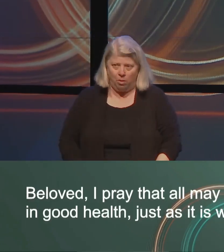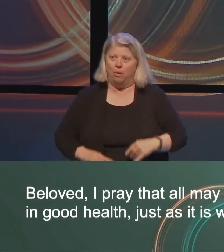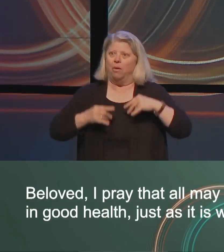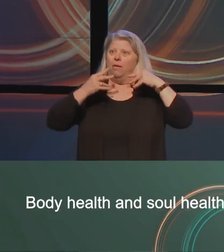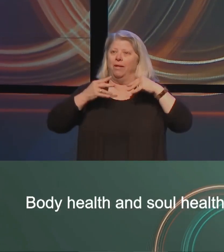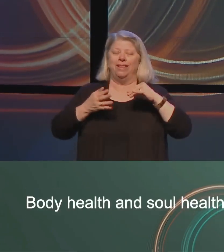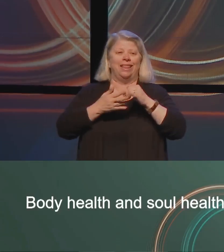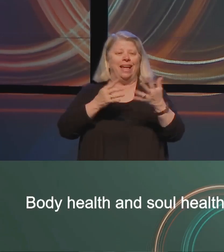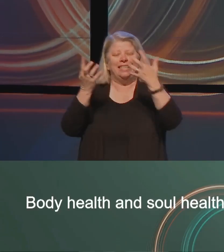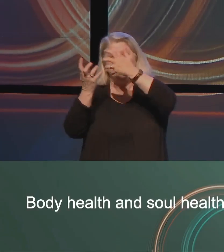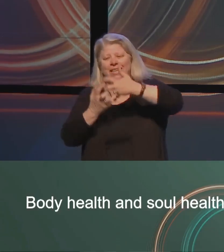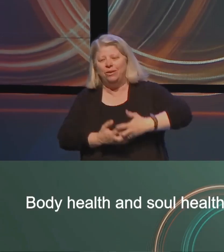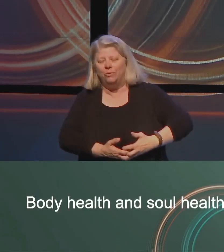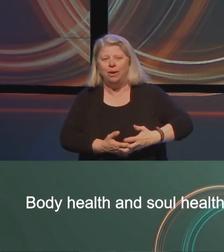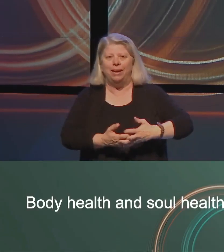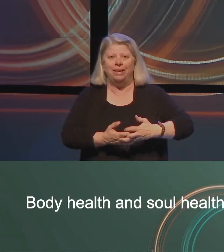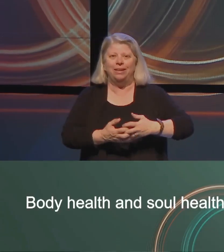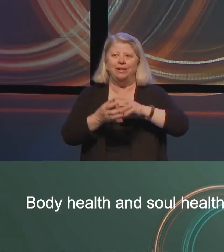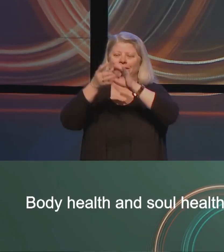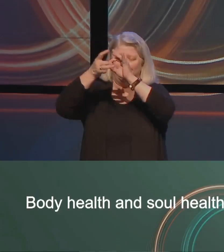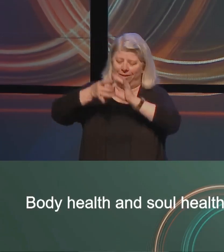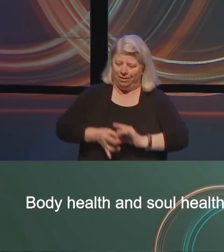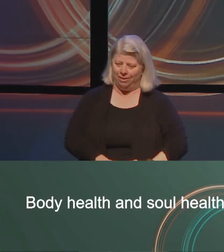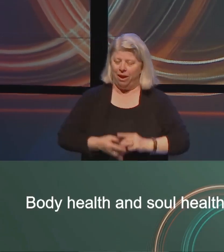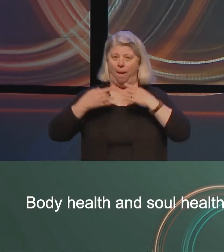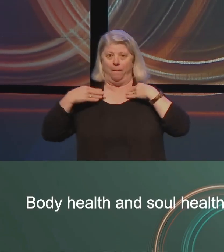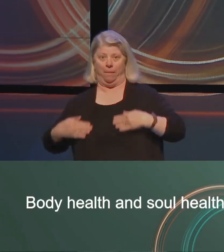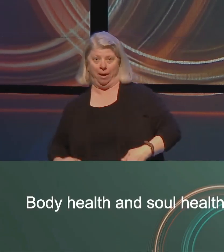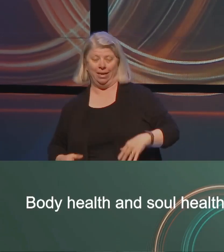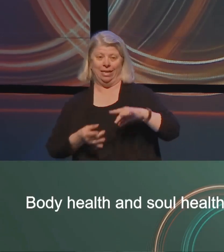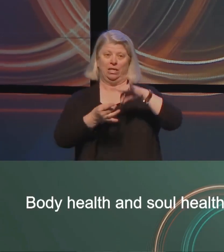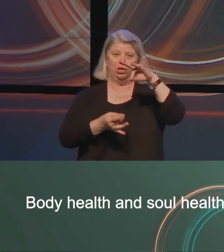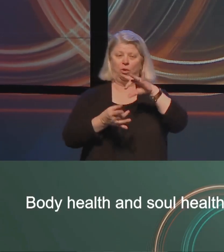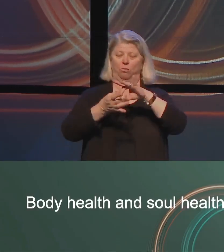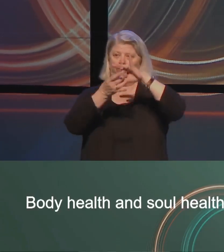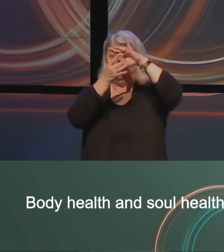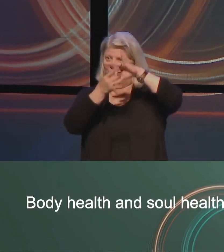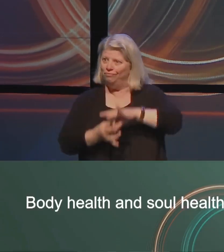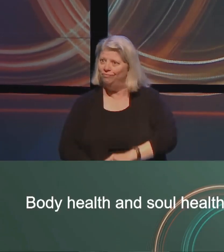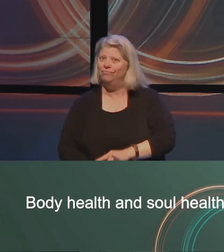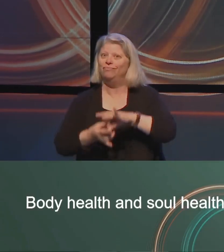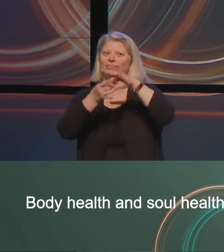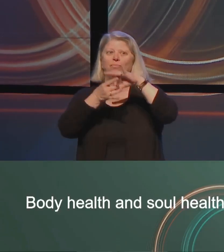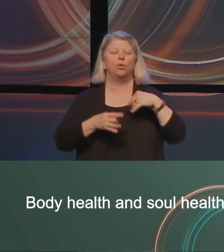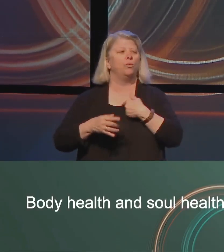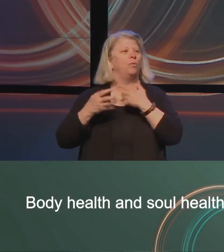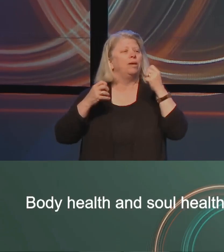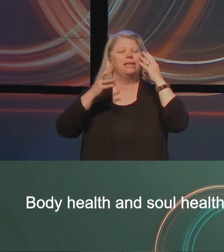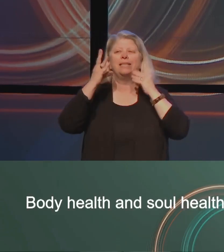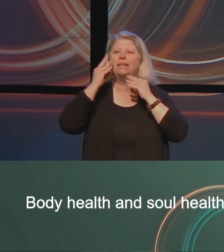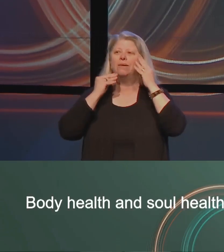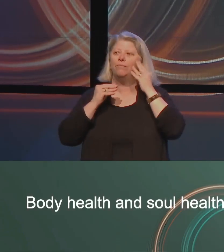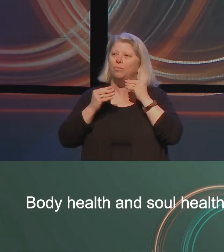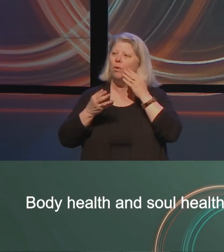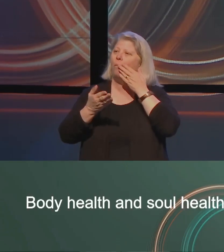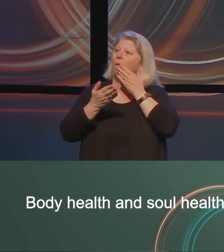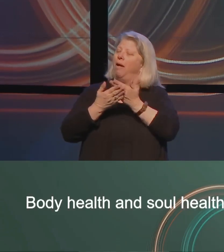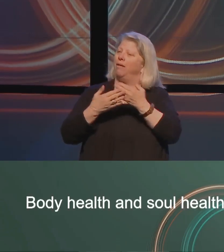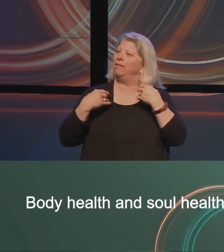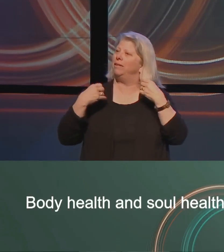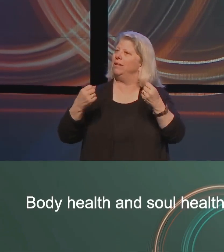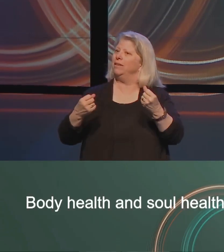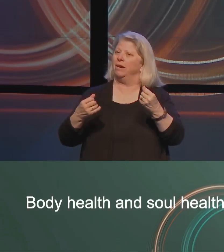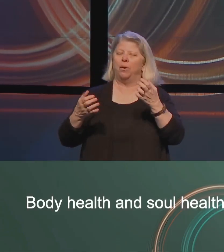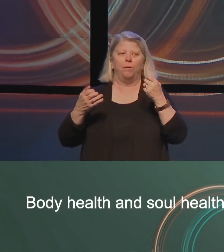integrated reality. Those two things are. Body health and soul health go hand in hand. That if we want to experience wellness, if we